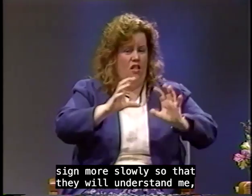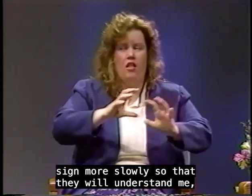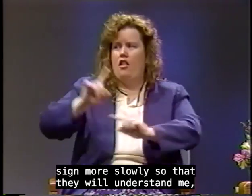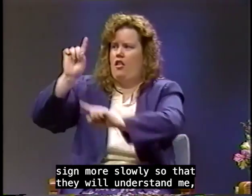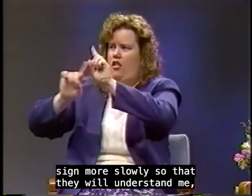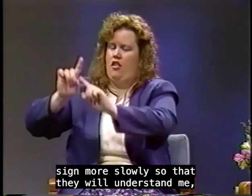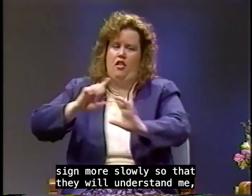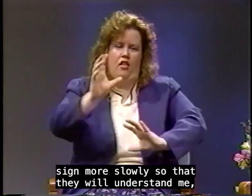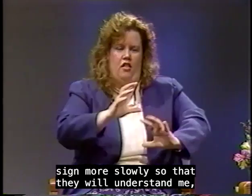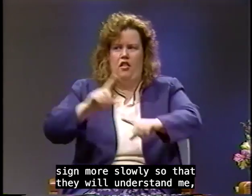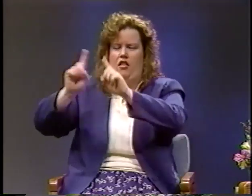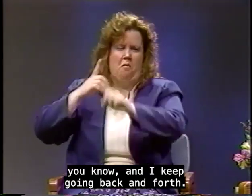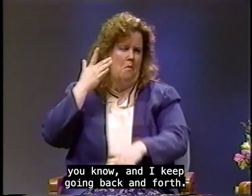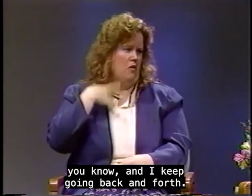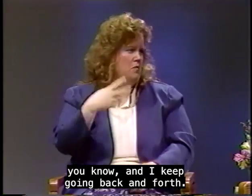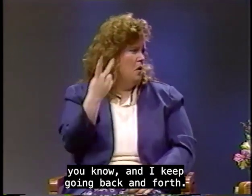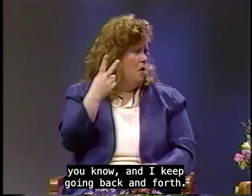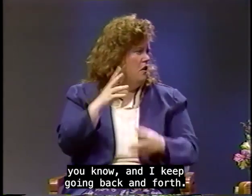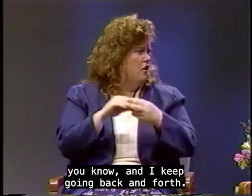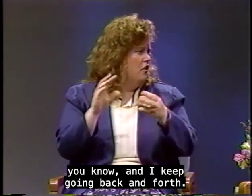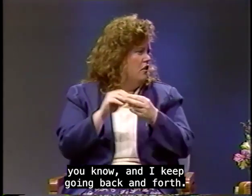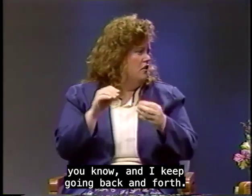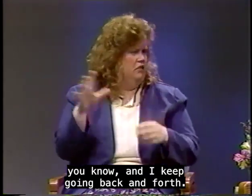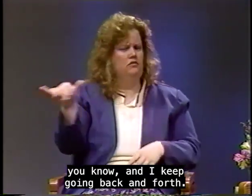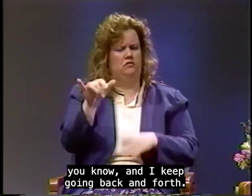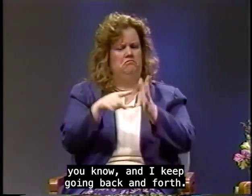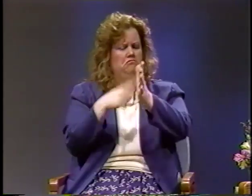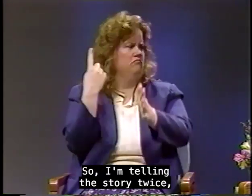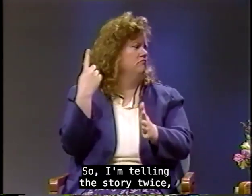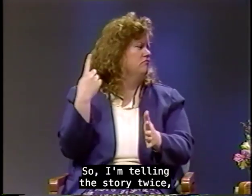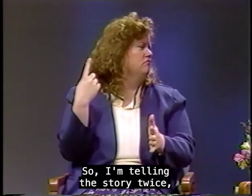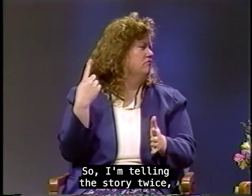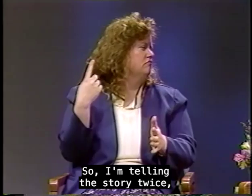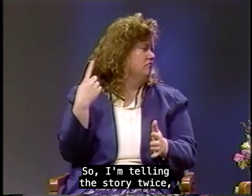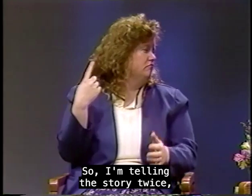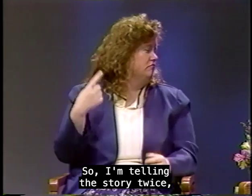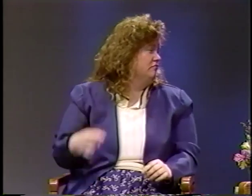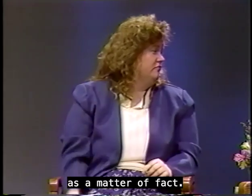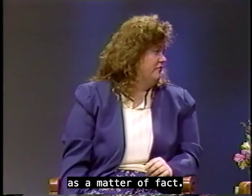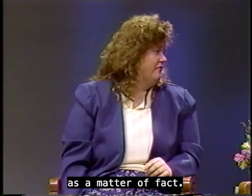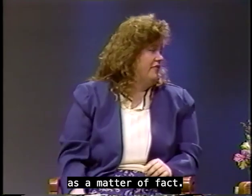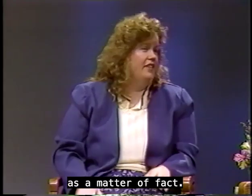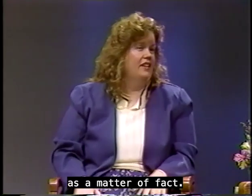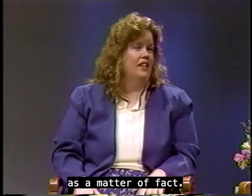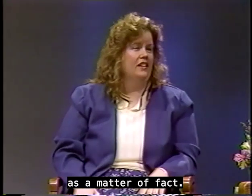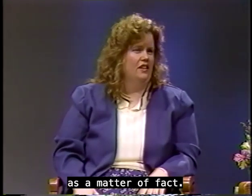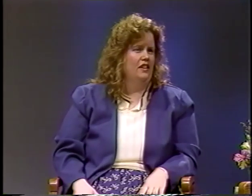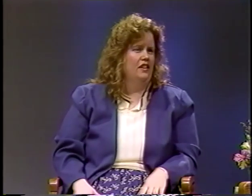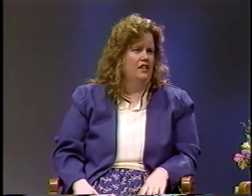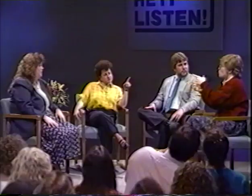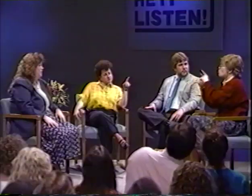they will understand me, and I keep going back and forth, so I'm telling the story twice, as a matter of fact.